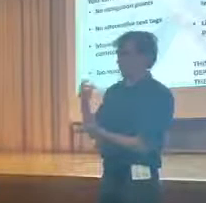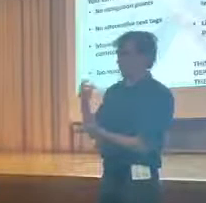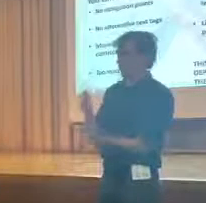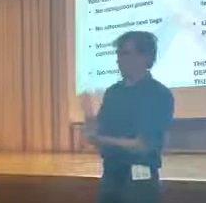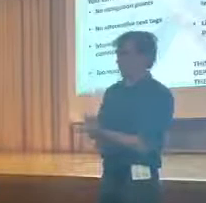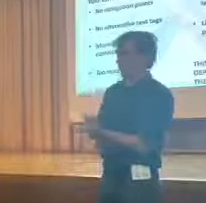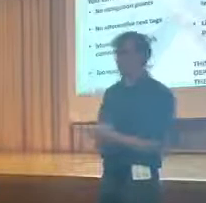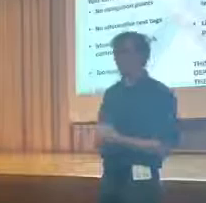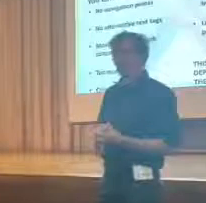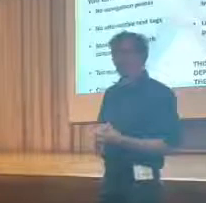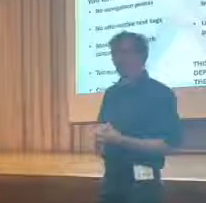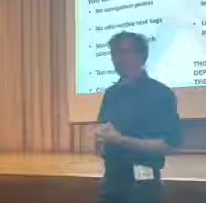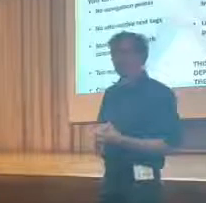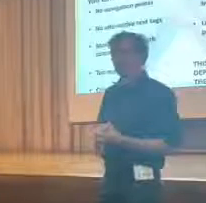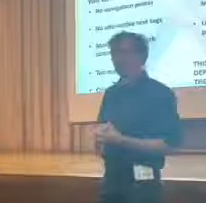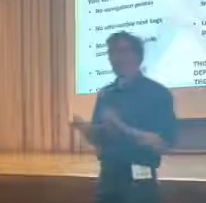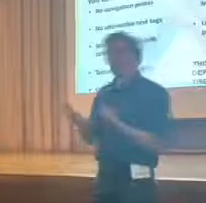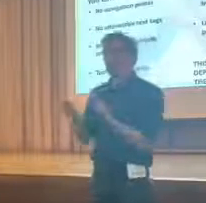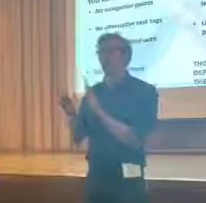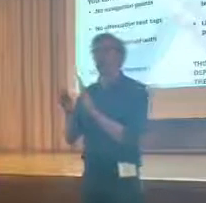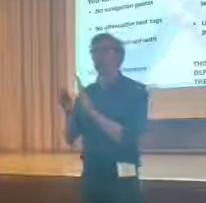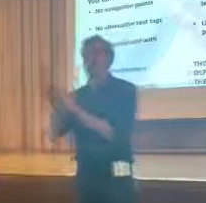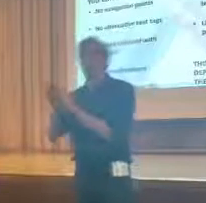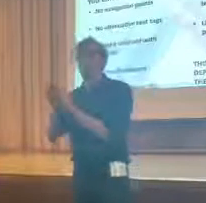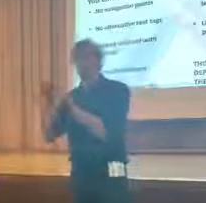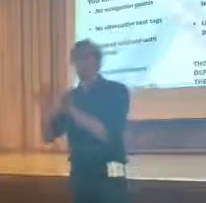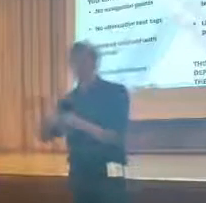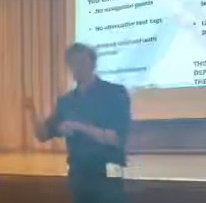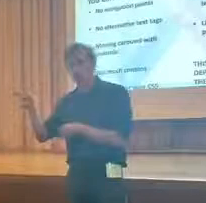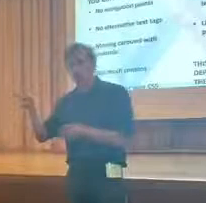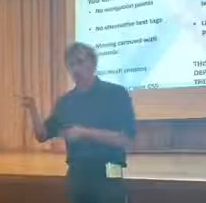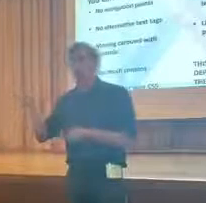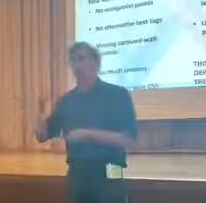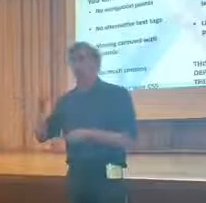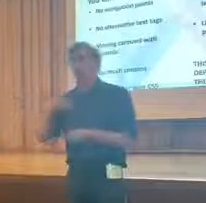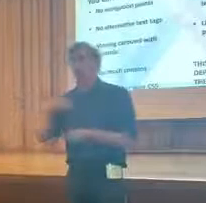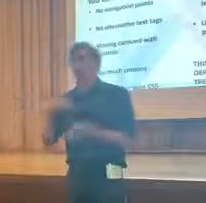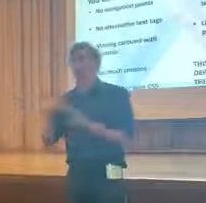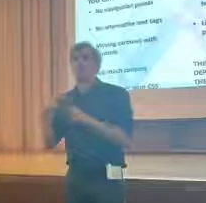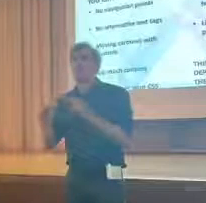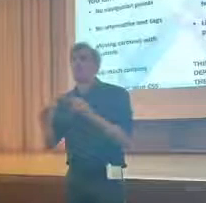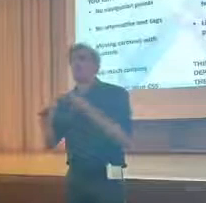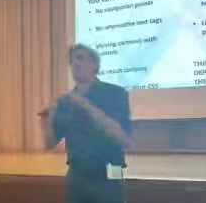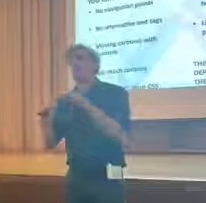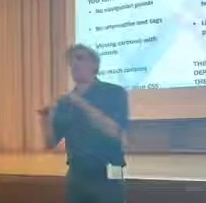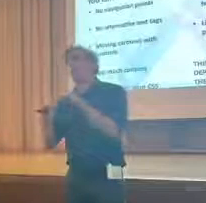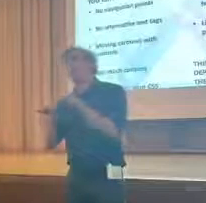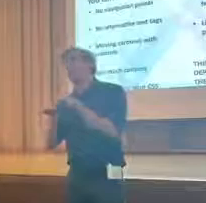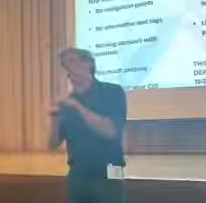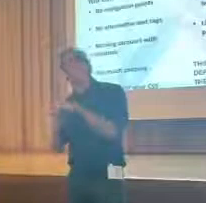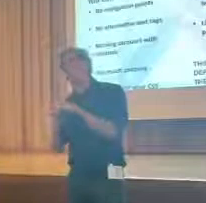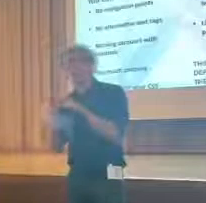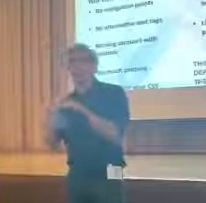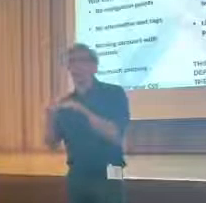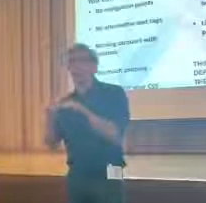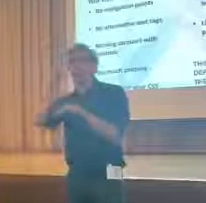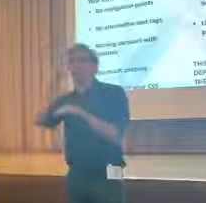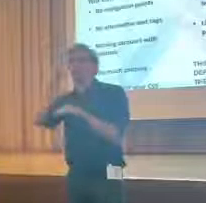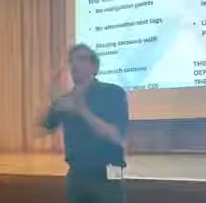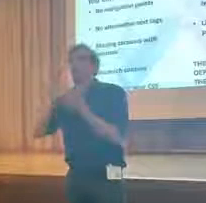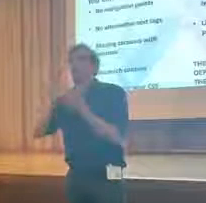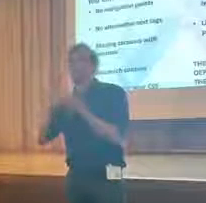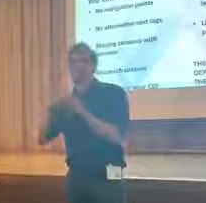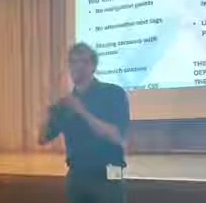gave himself a very basic read-up on accessibility. And for any of you that have done